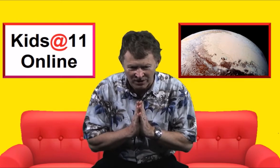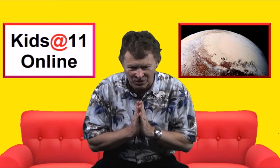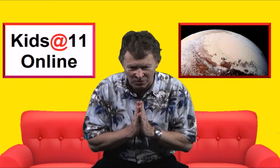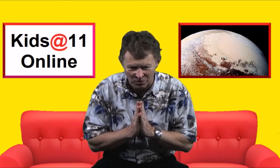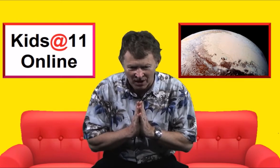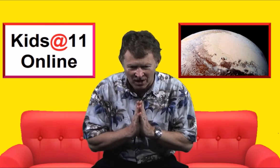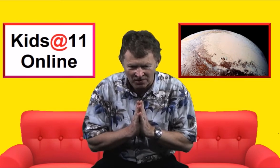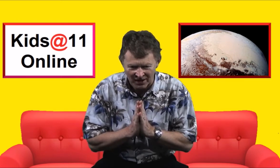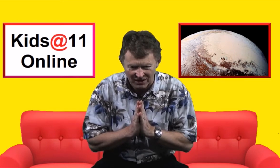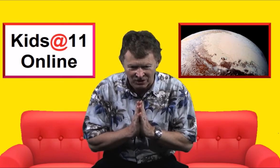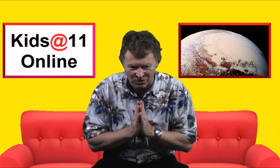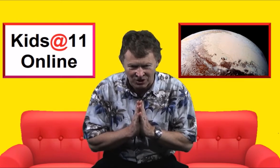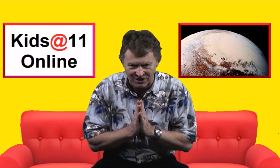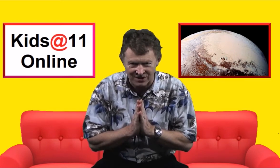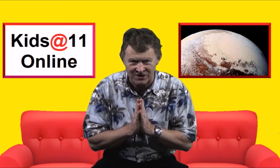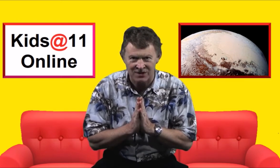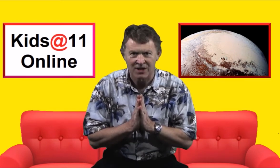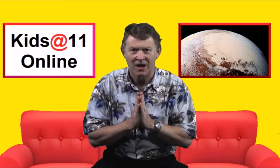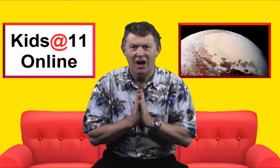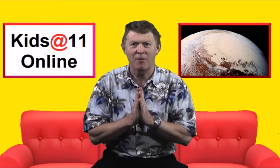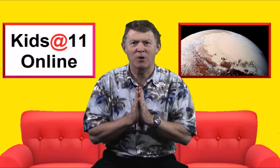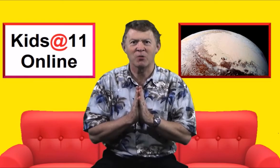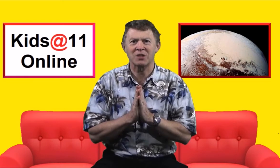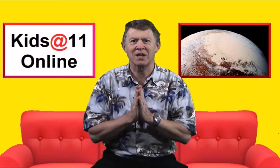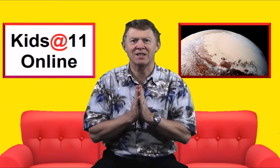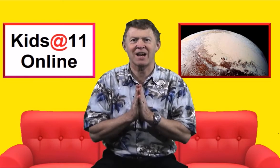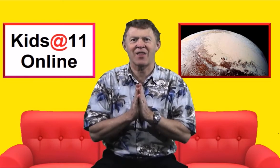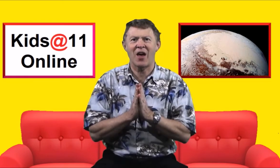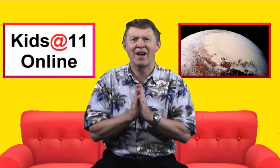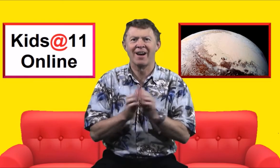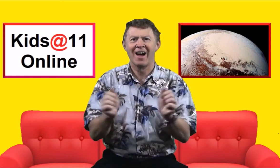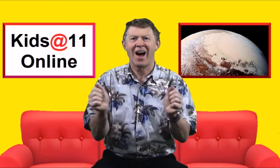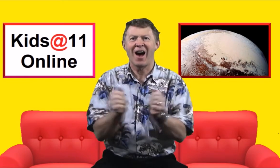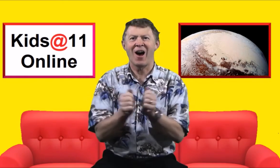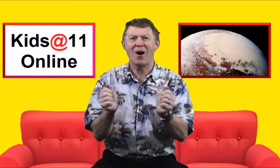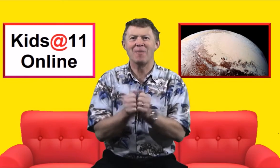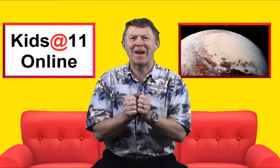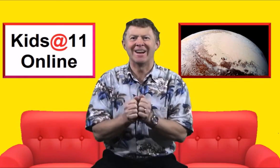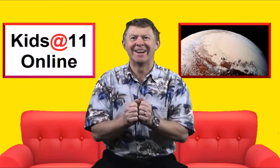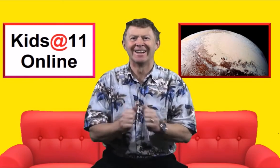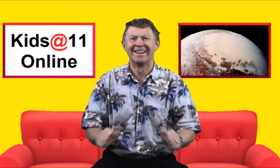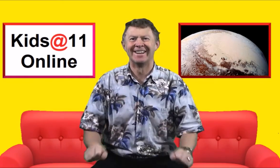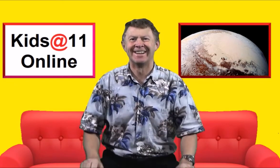we do. Thank you, Jesus. And we all say together, amen.